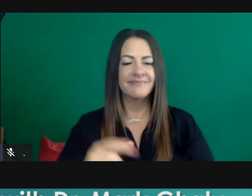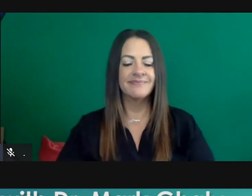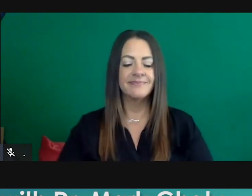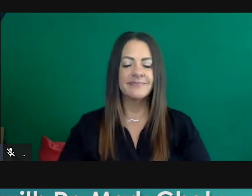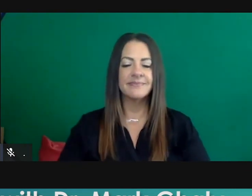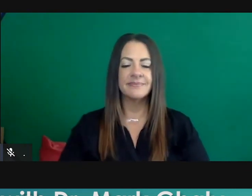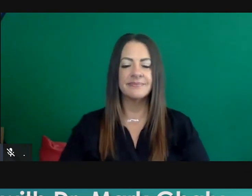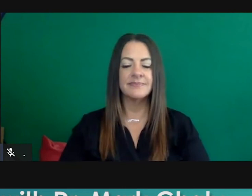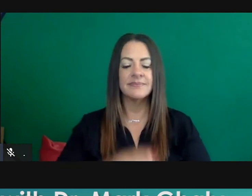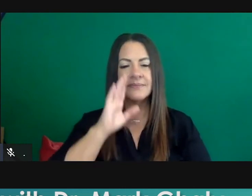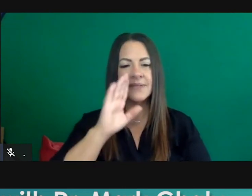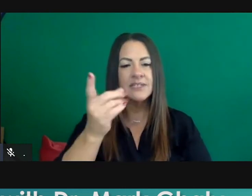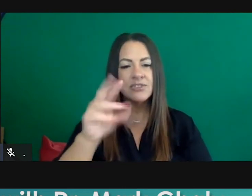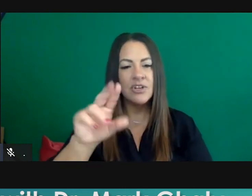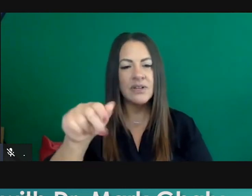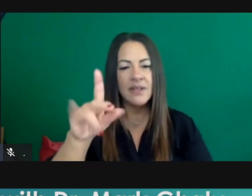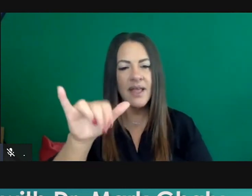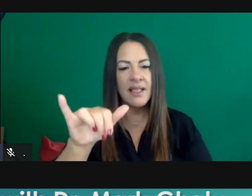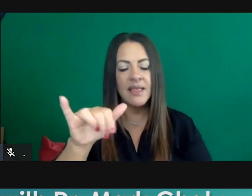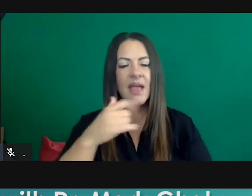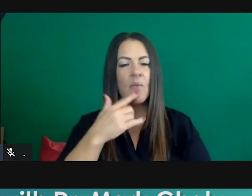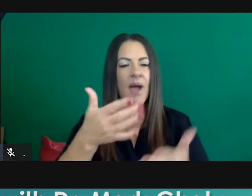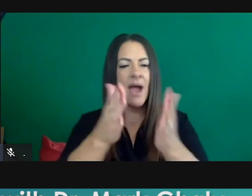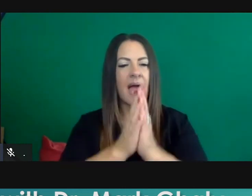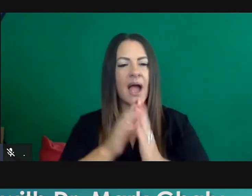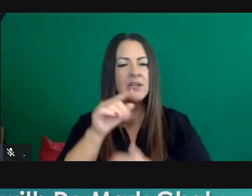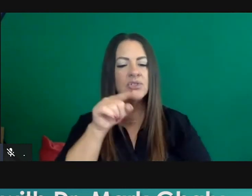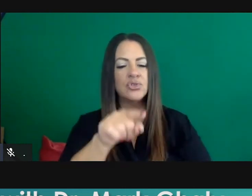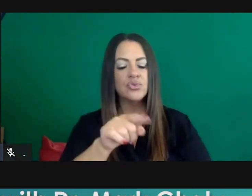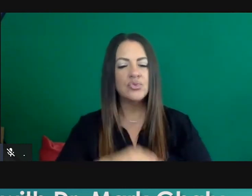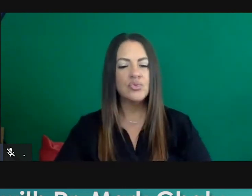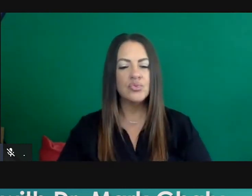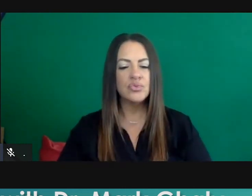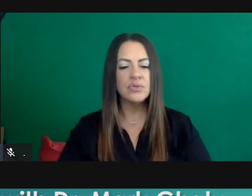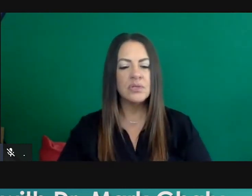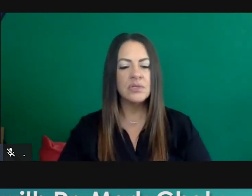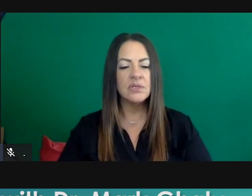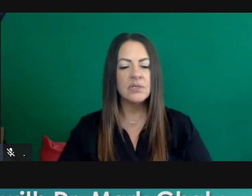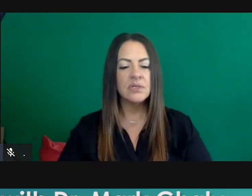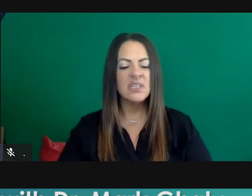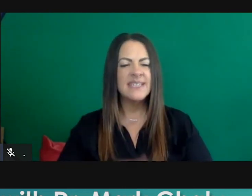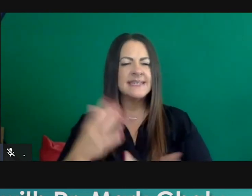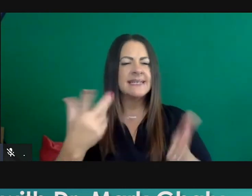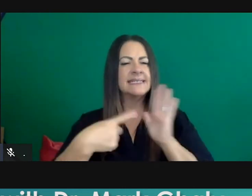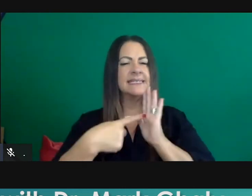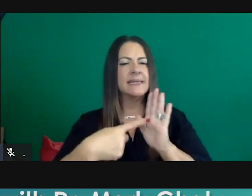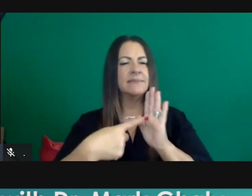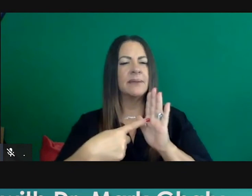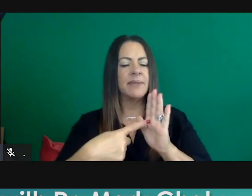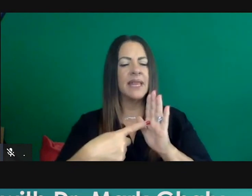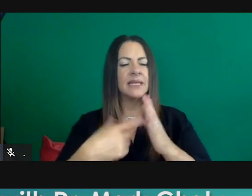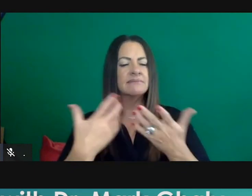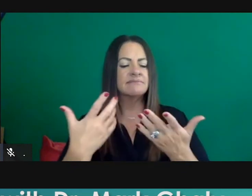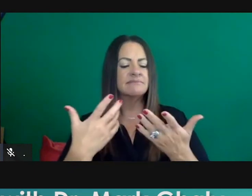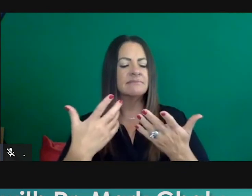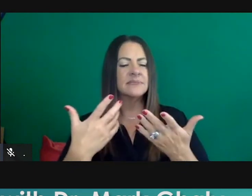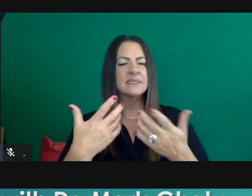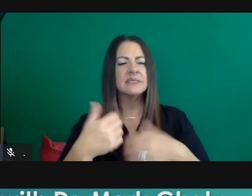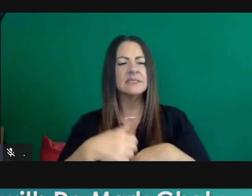Hi, Dr. Ghaly. I have to ask about surveillance or asymptomatic testing of teachers and staff as schools